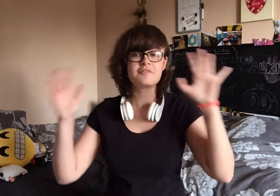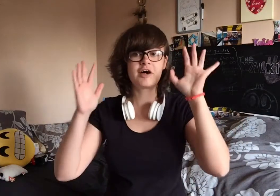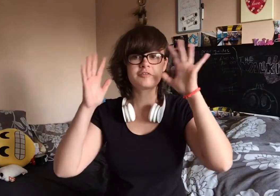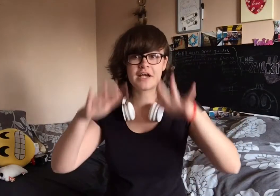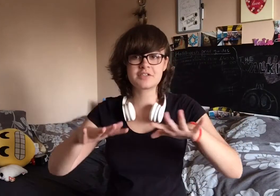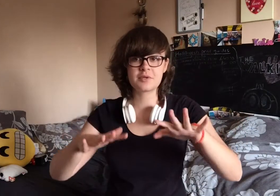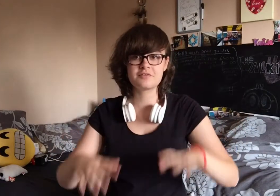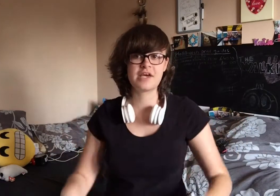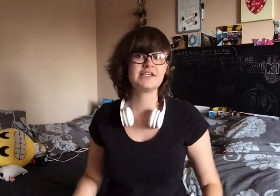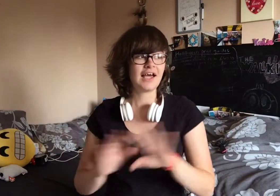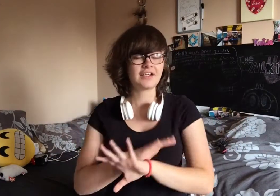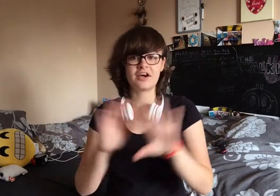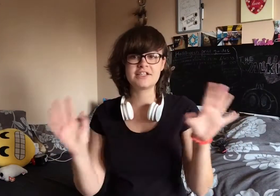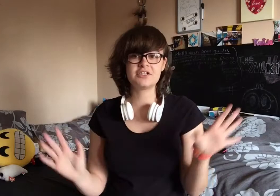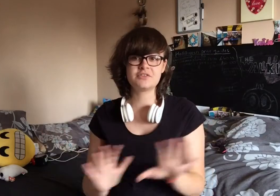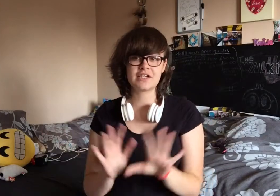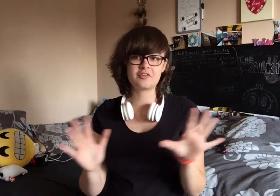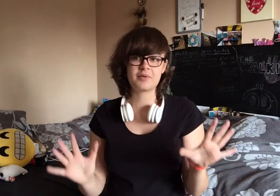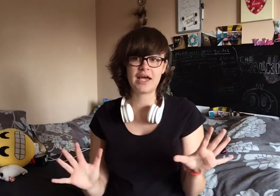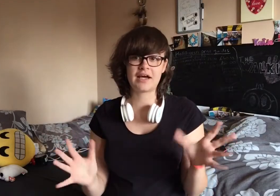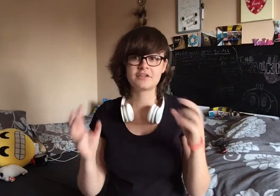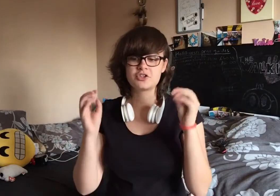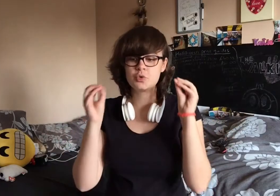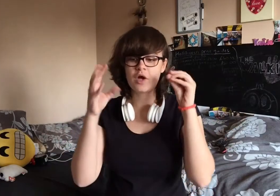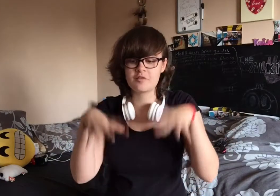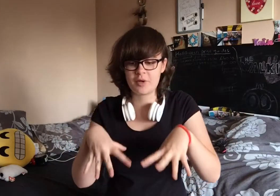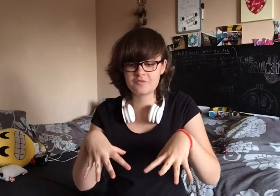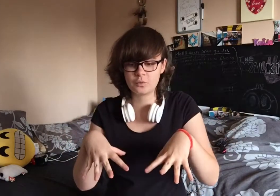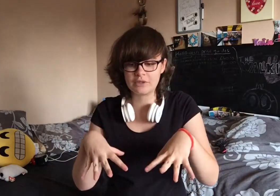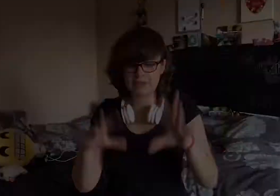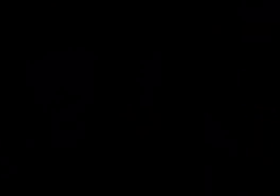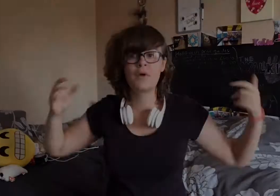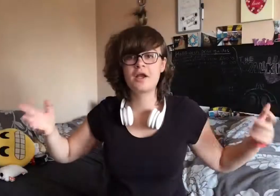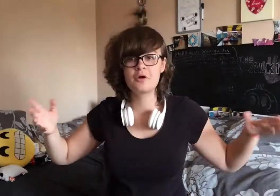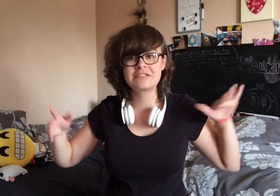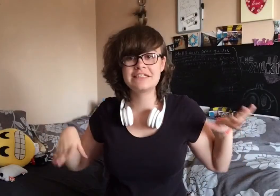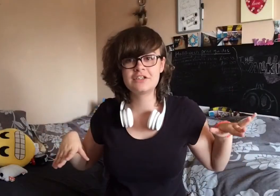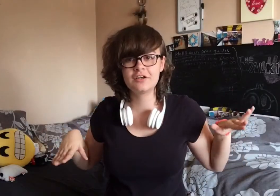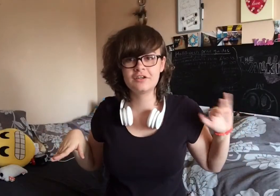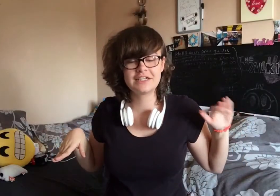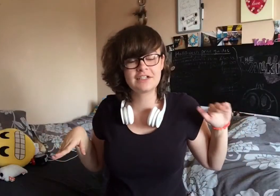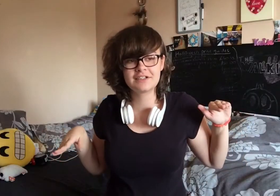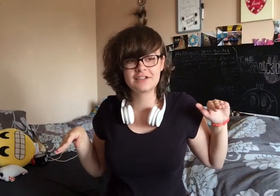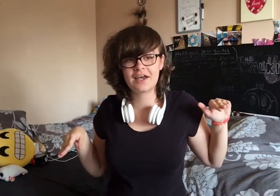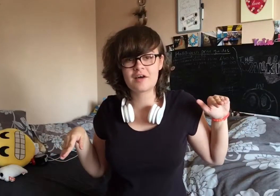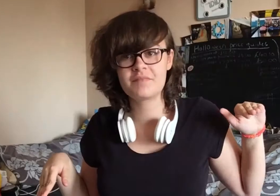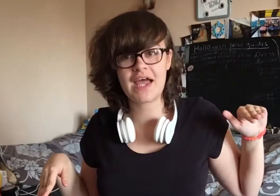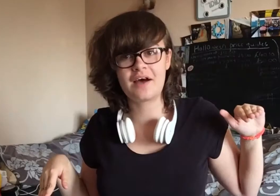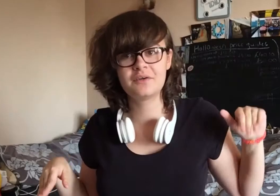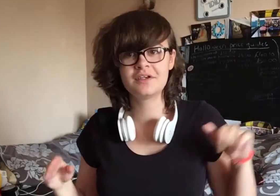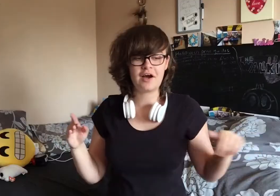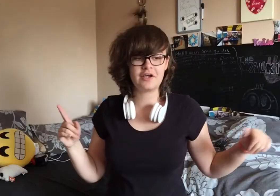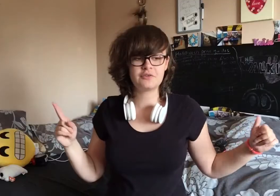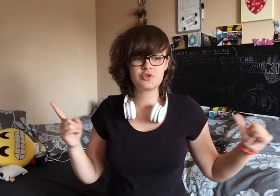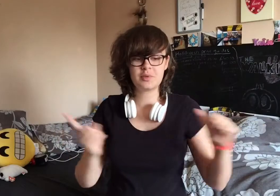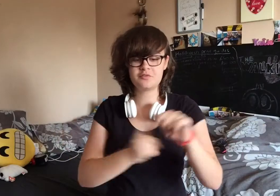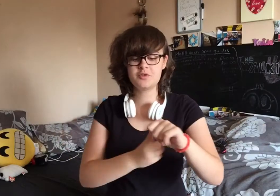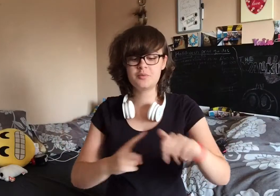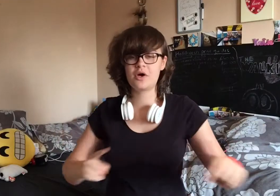fell flat on my face, and I didn't use any of my hands to cover my falling. When I was little, littler than I am now, I used to play football and I